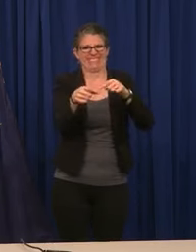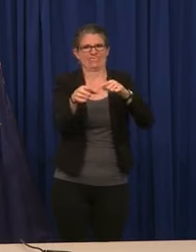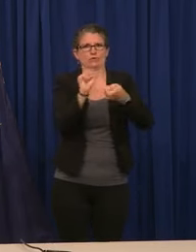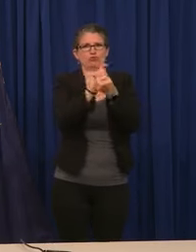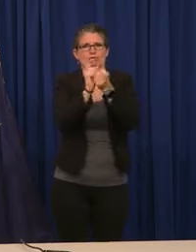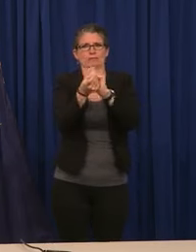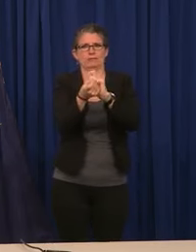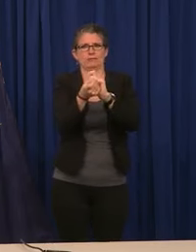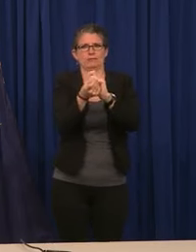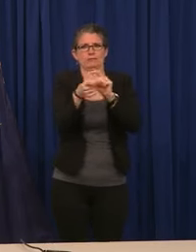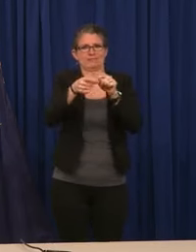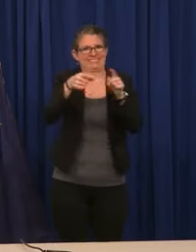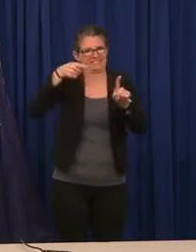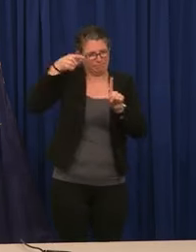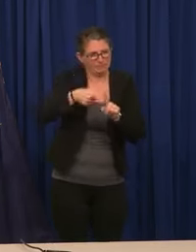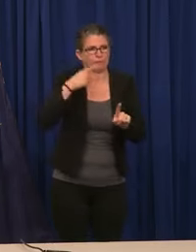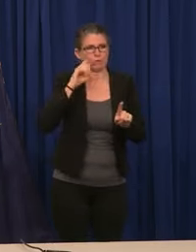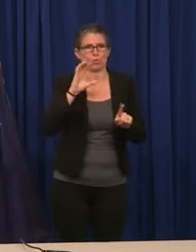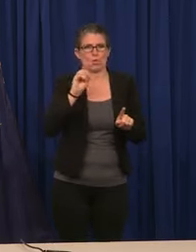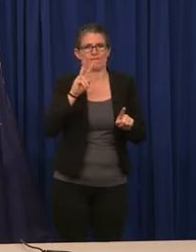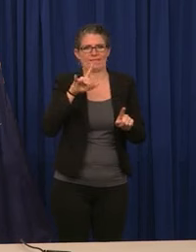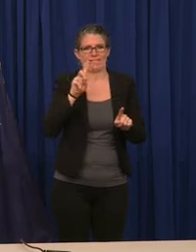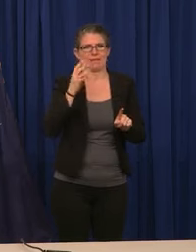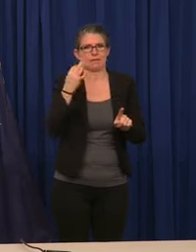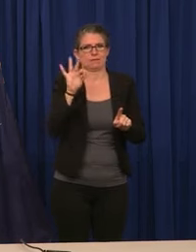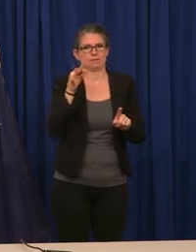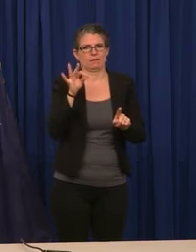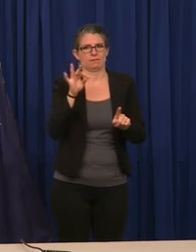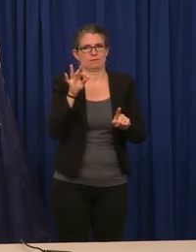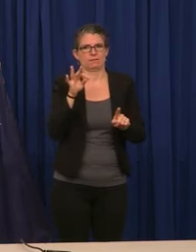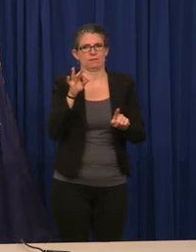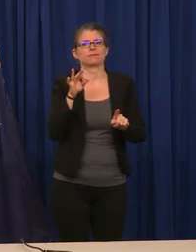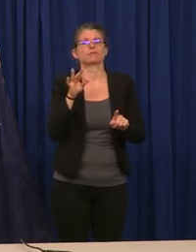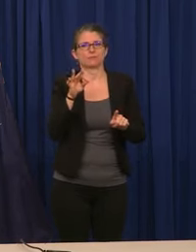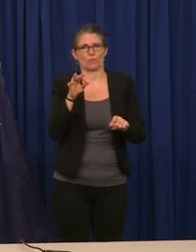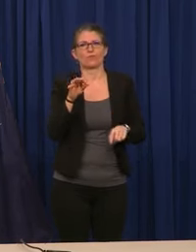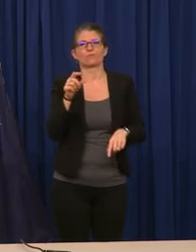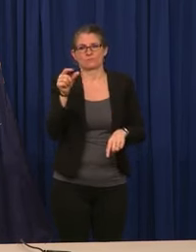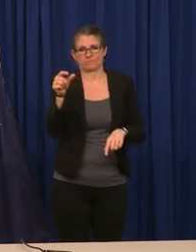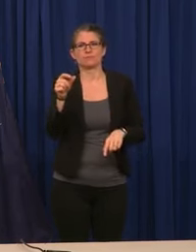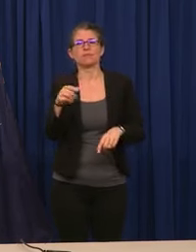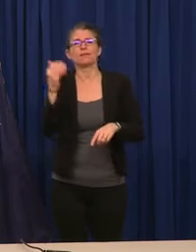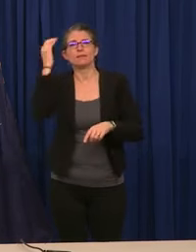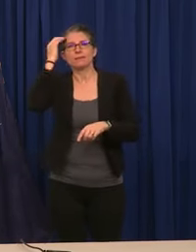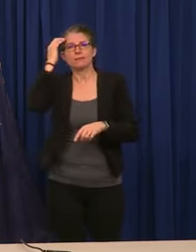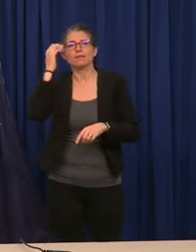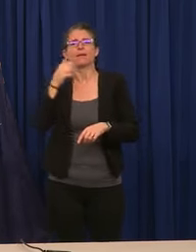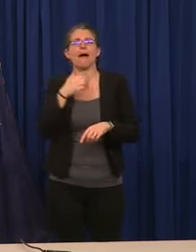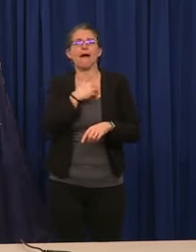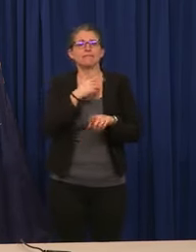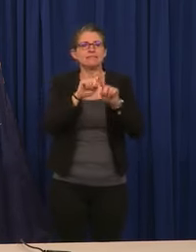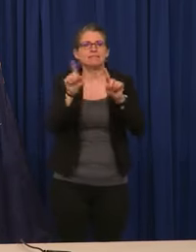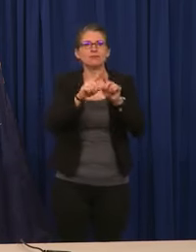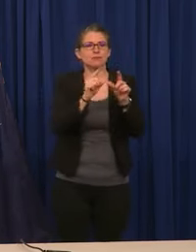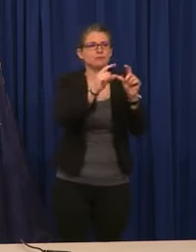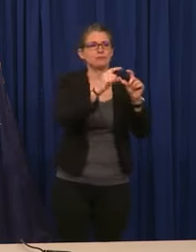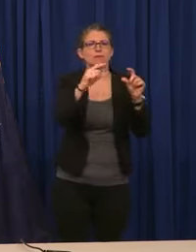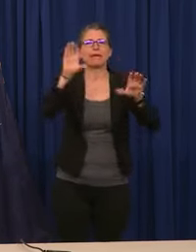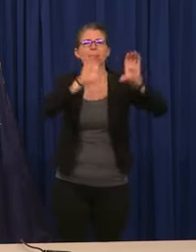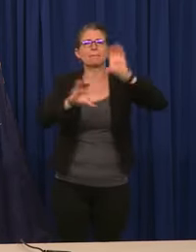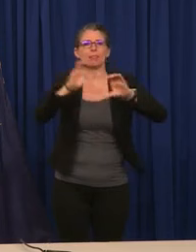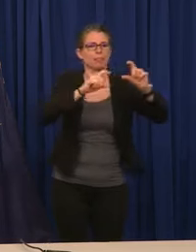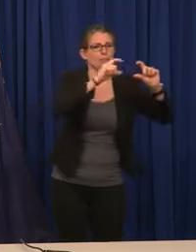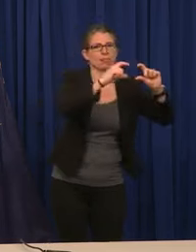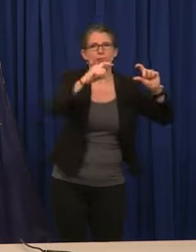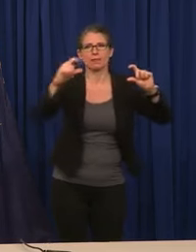one cartridge. If you want to run a COVID test, you use another cartridge. So our analysis right now, to kind of tie